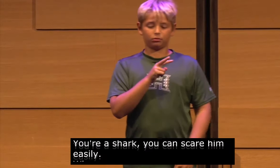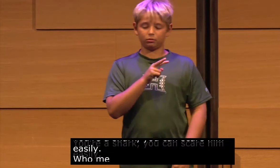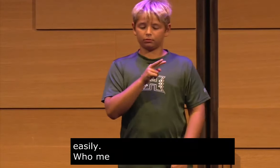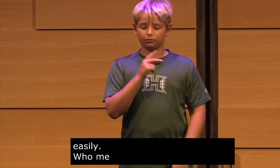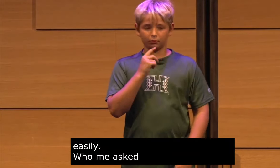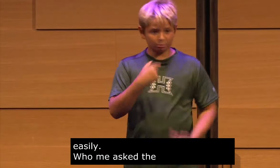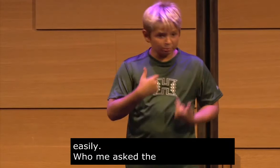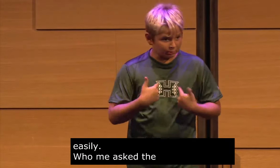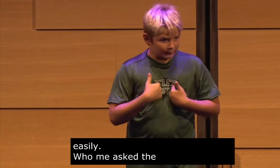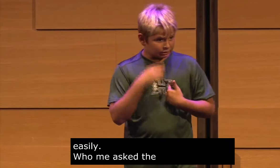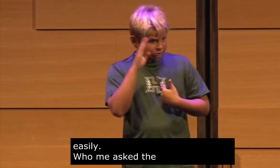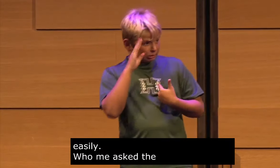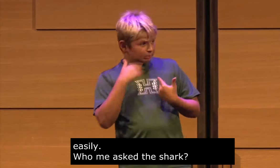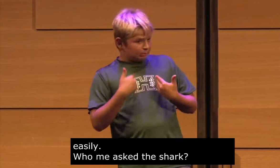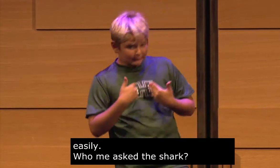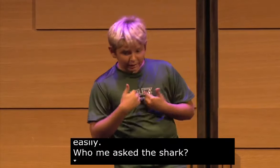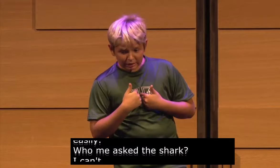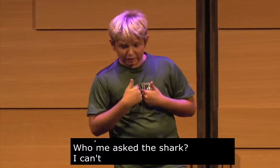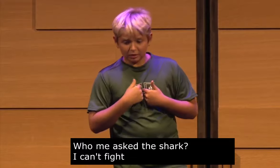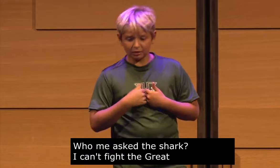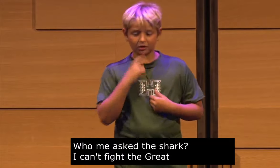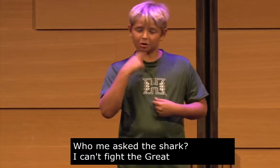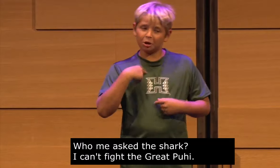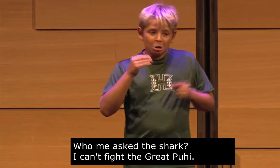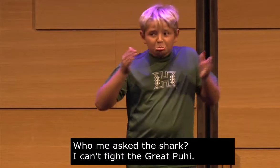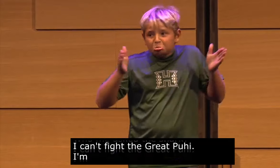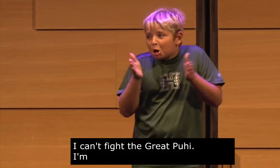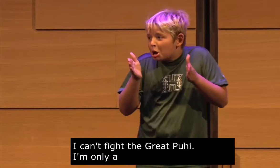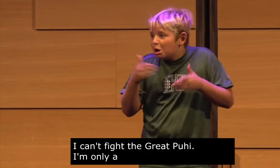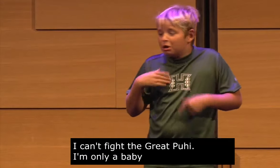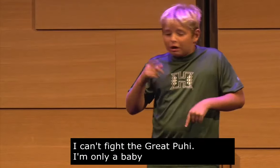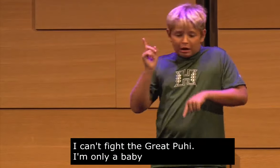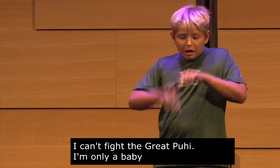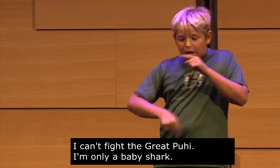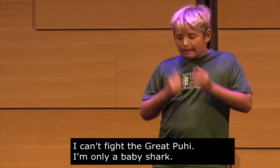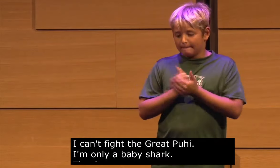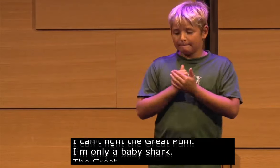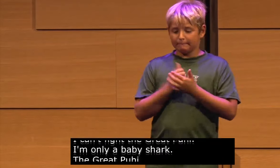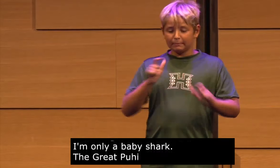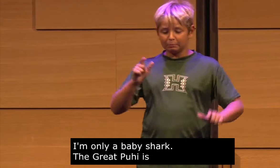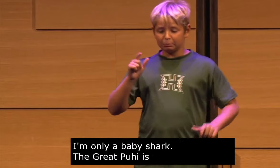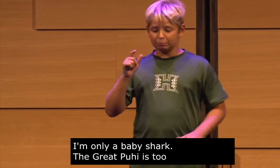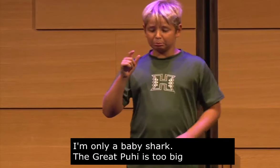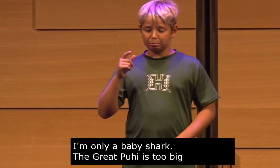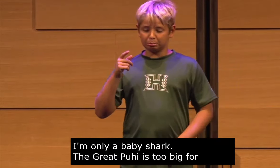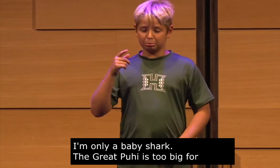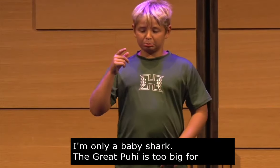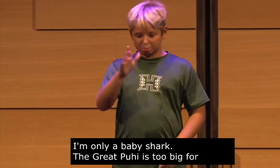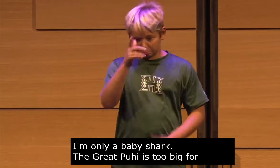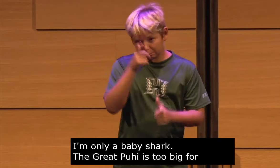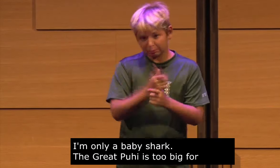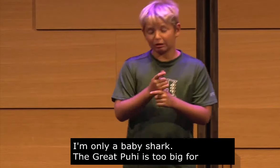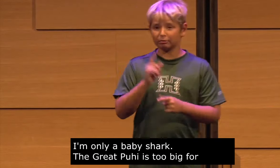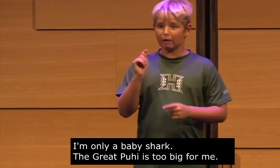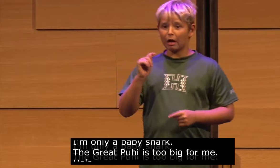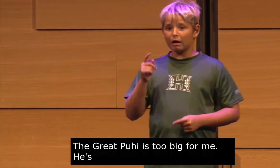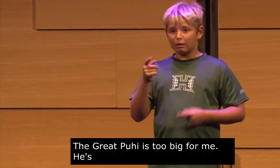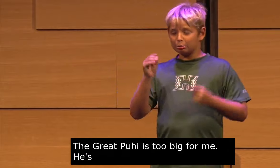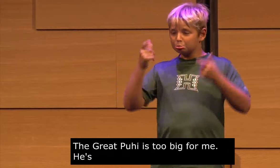Who, me? Asked the shark. I can't fight the Great Puhi. I'm only a baby shark. The Great Puhi is too big for me. He's